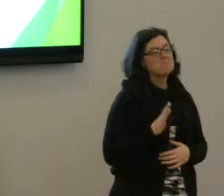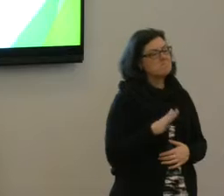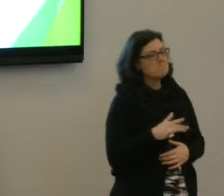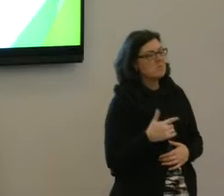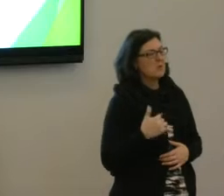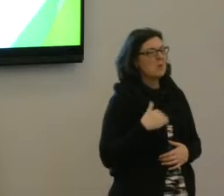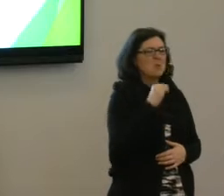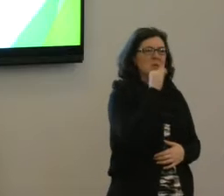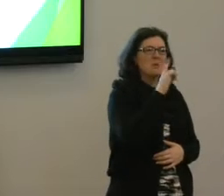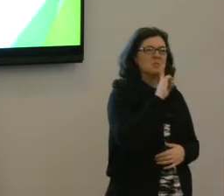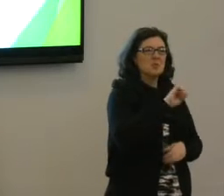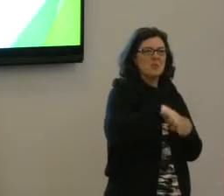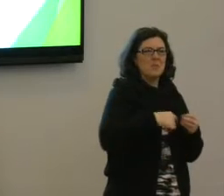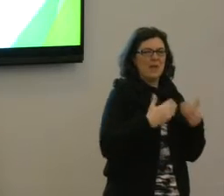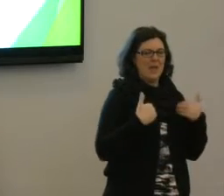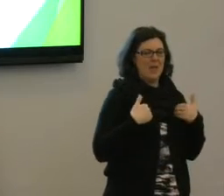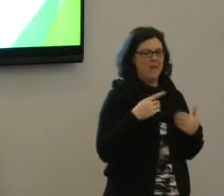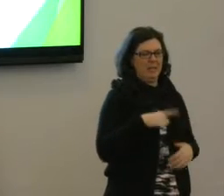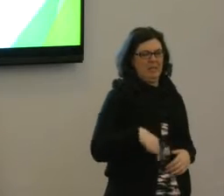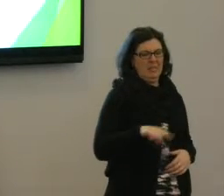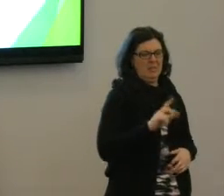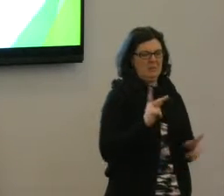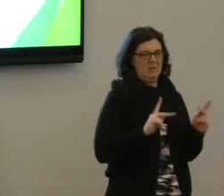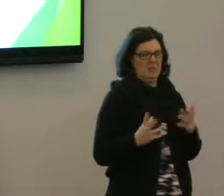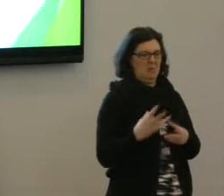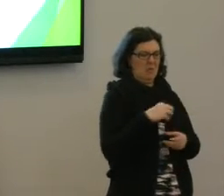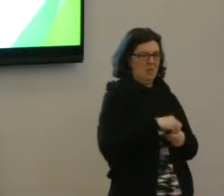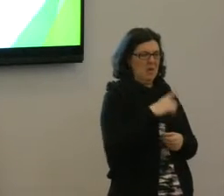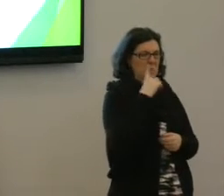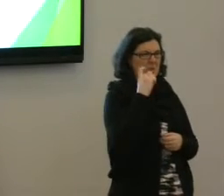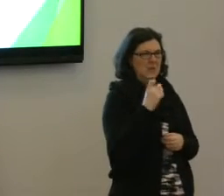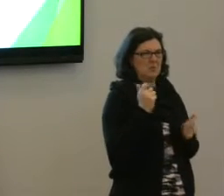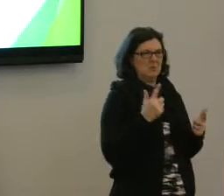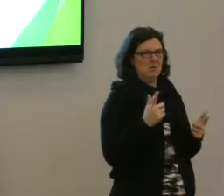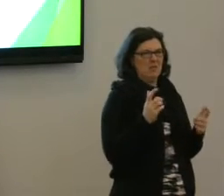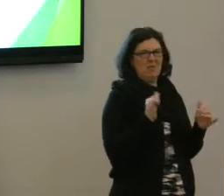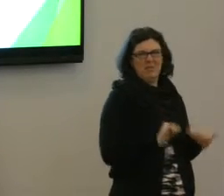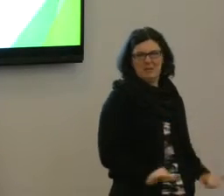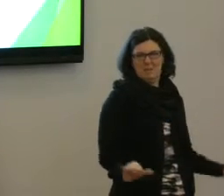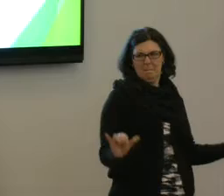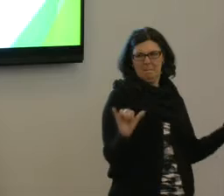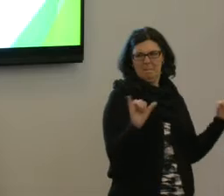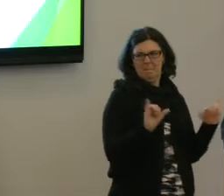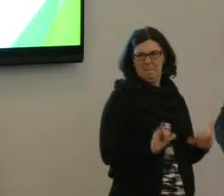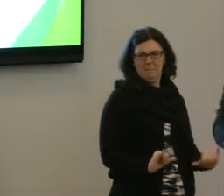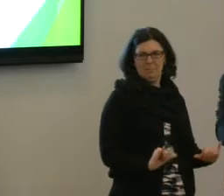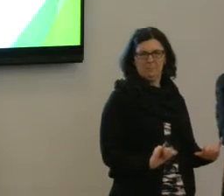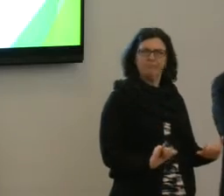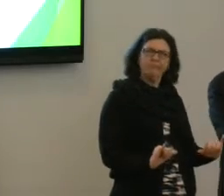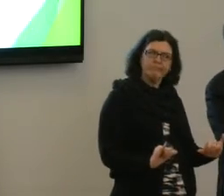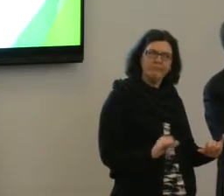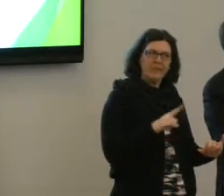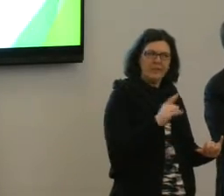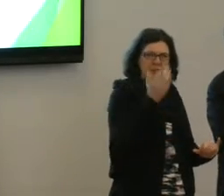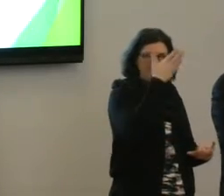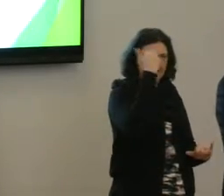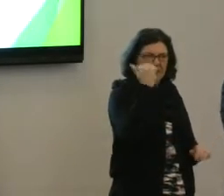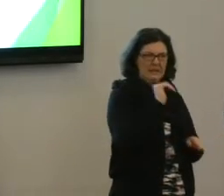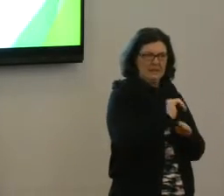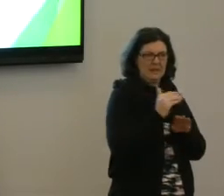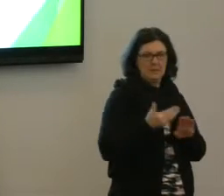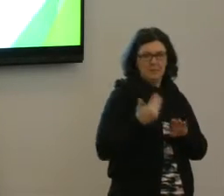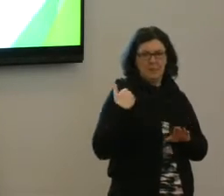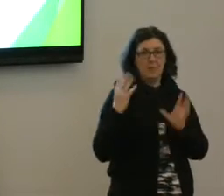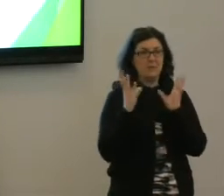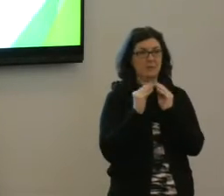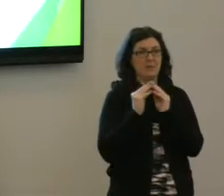we're not sure about having these people here come to be with us because we're all kind of the same here," and they're forgetting that the night before there was a